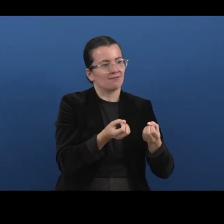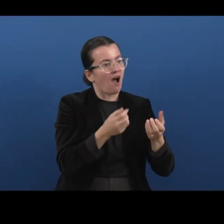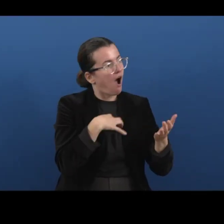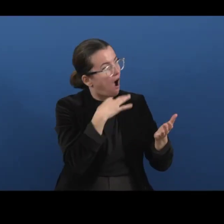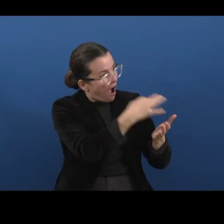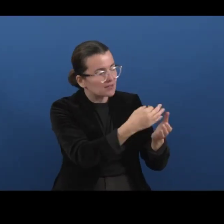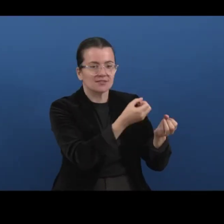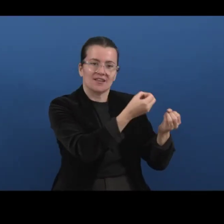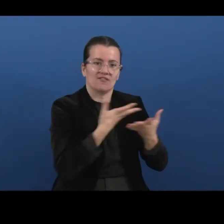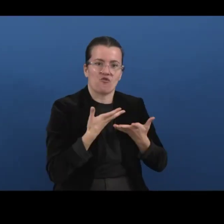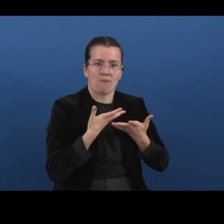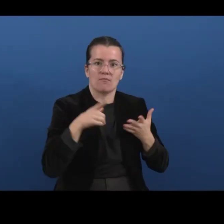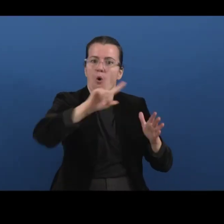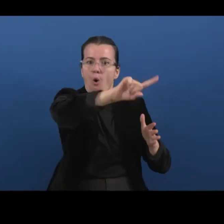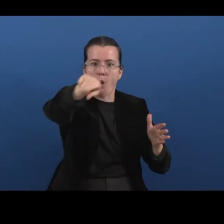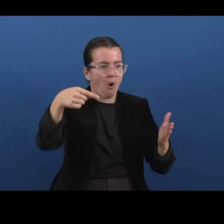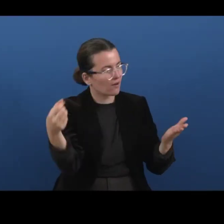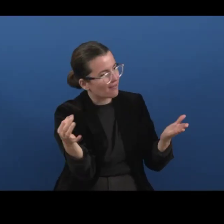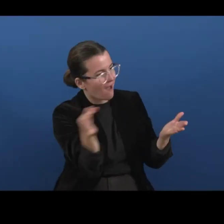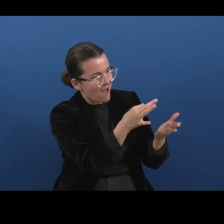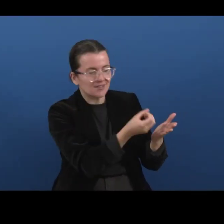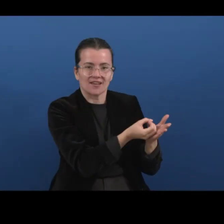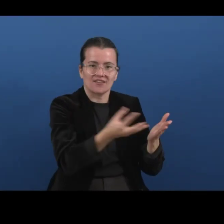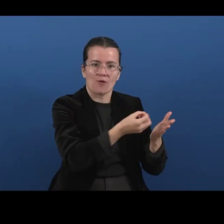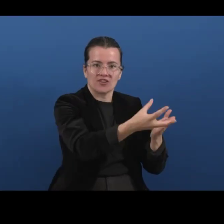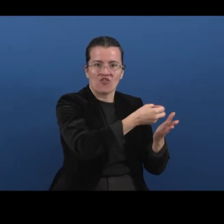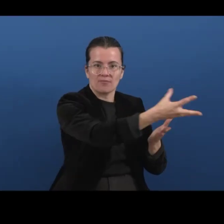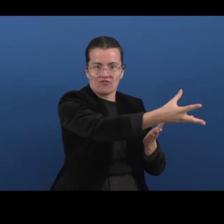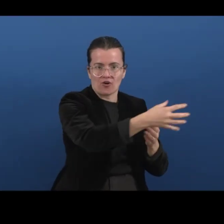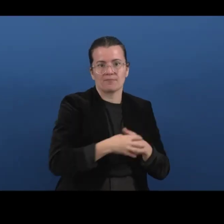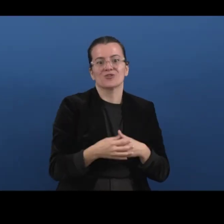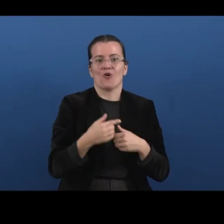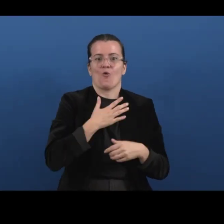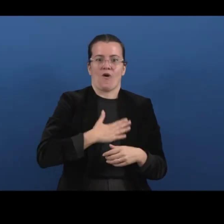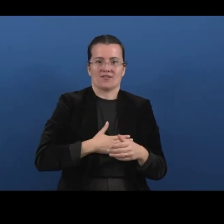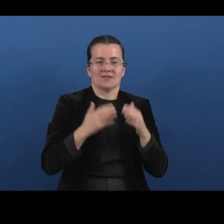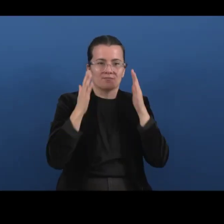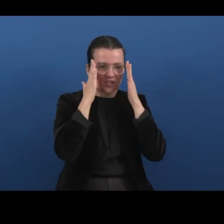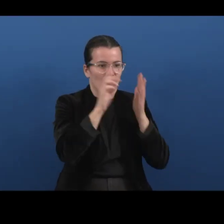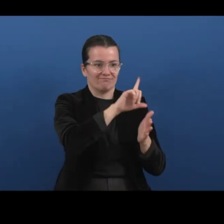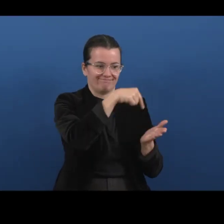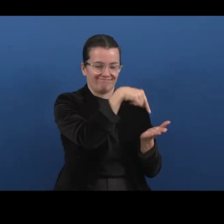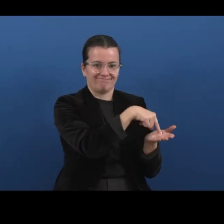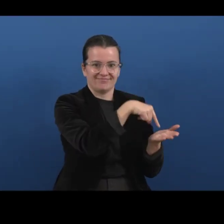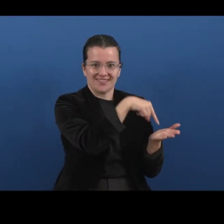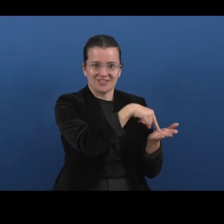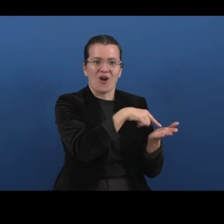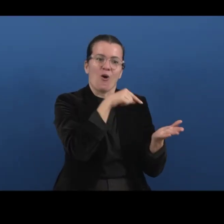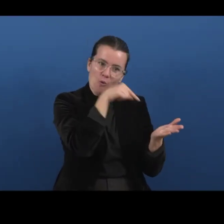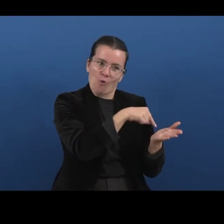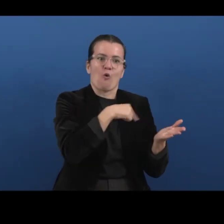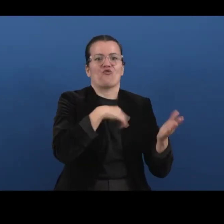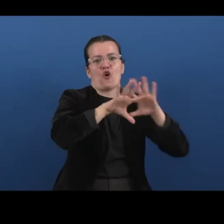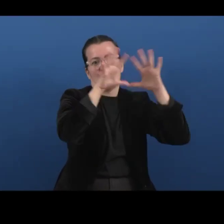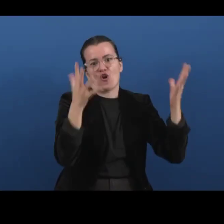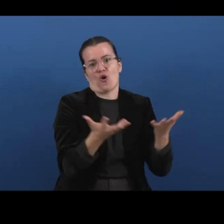with the local chapters of our employee resource groups, and initially we came up with a global version so that all